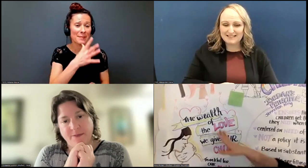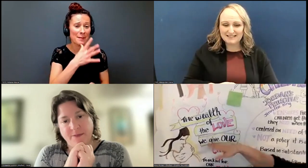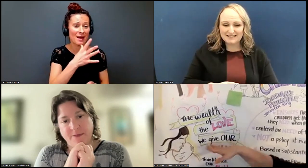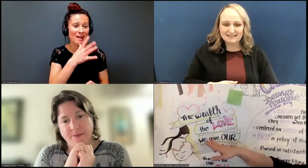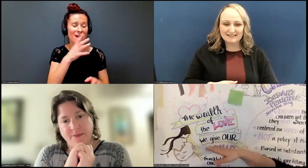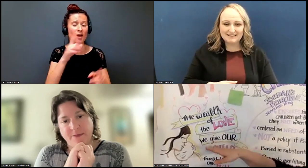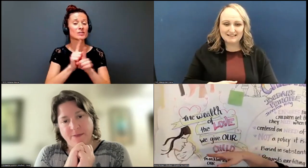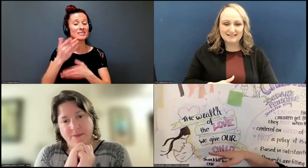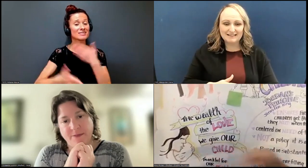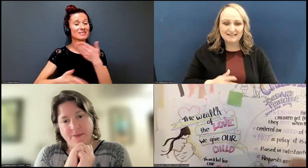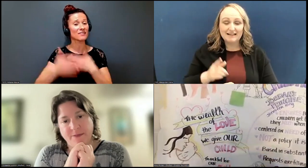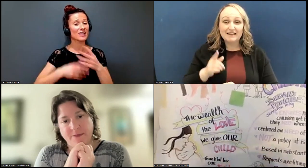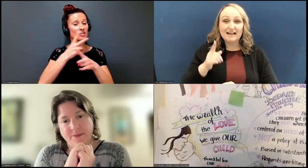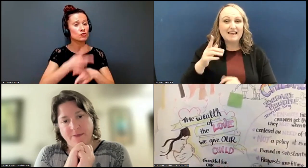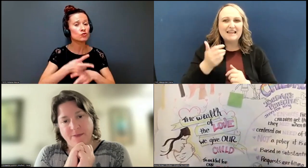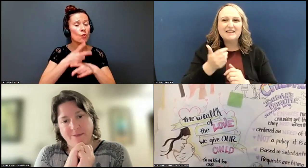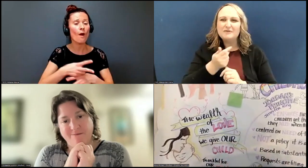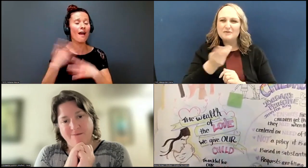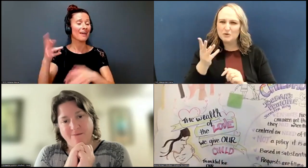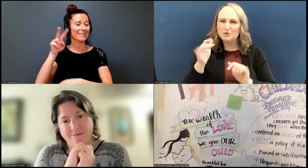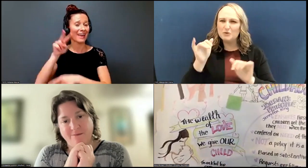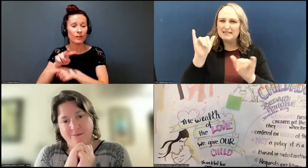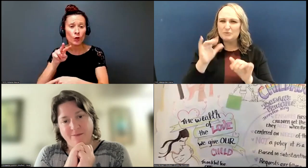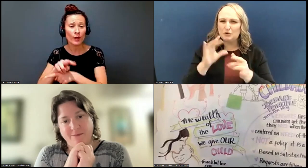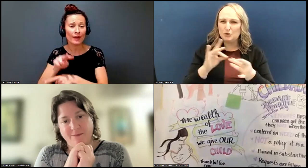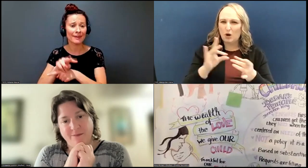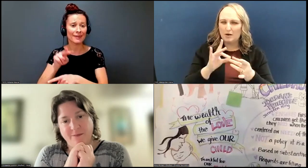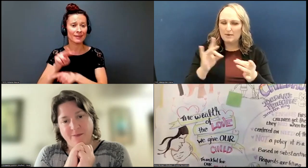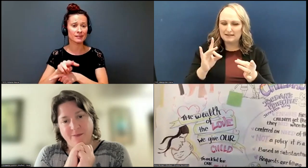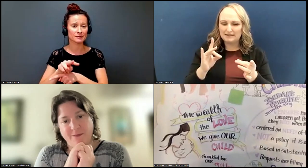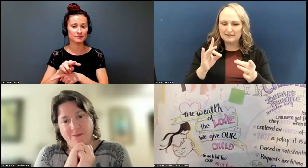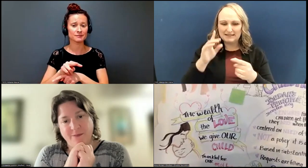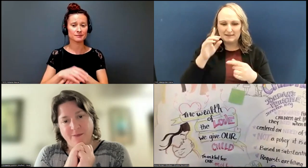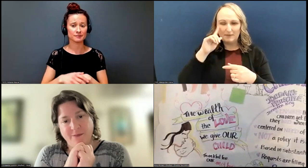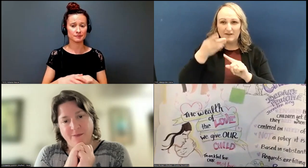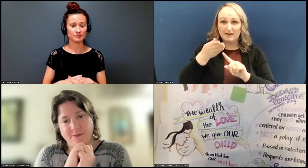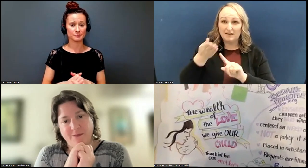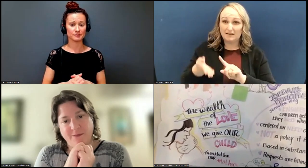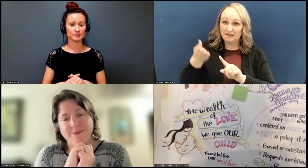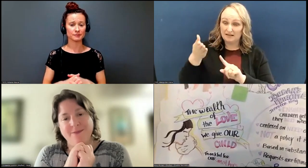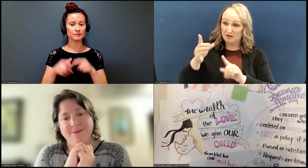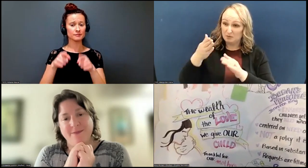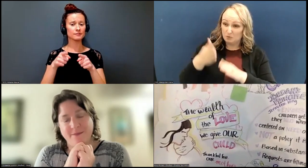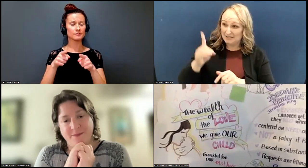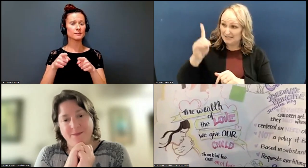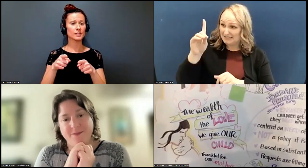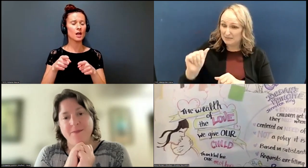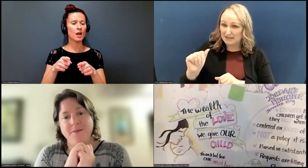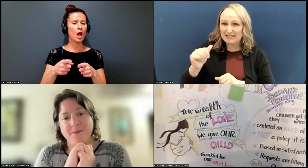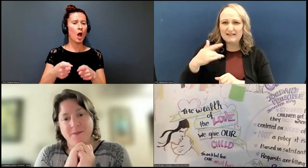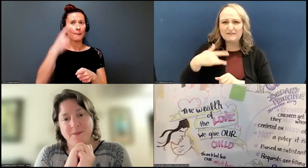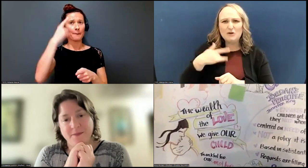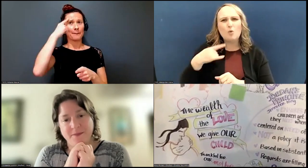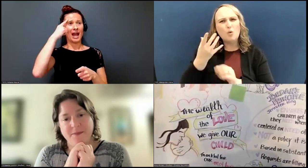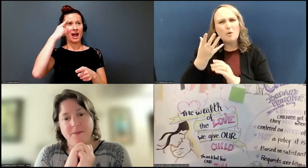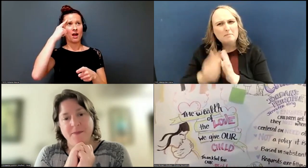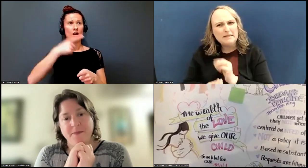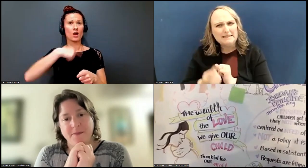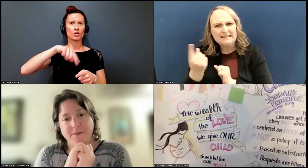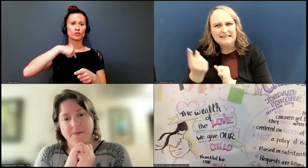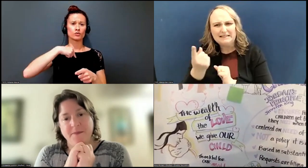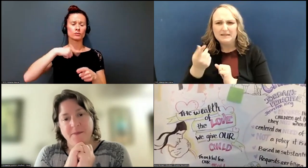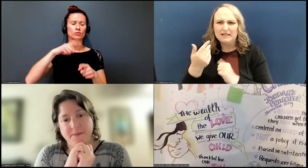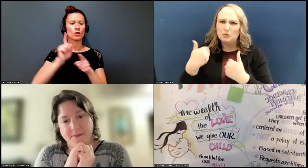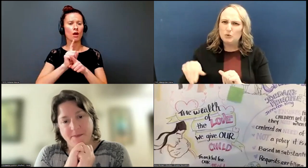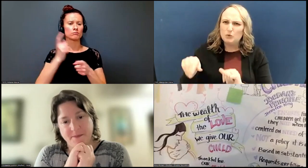different ways, but the wealth, not to think of us as deficits, not to think of our children or our families from a place of deficit, but from a place of wealth. And I